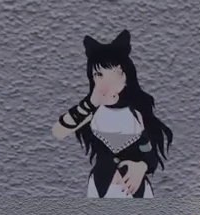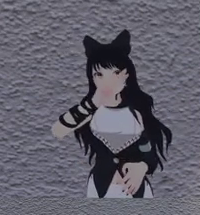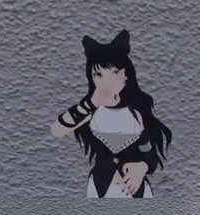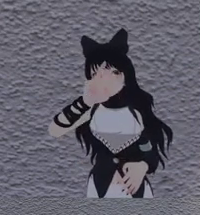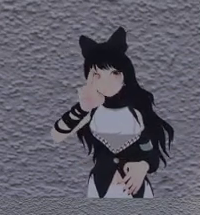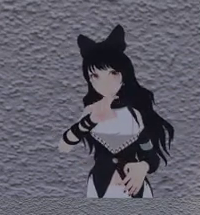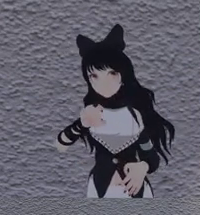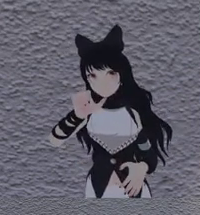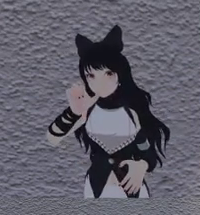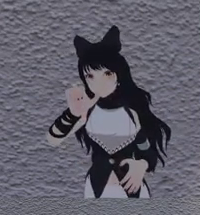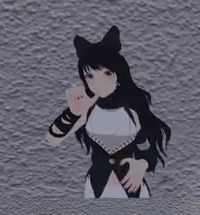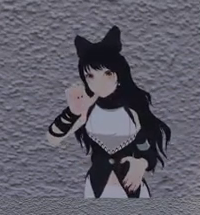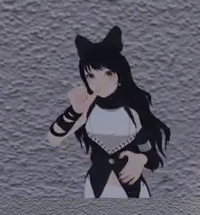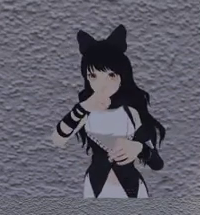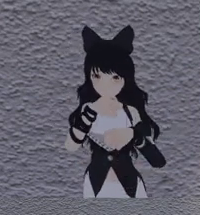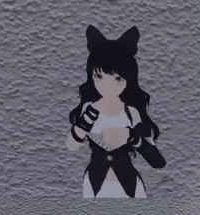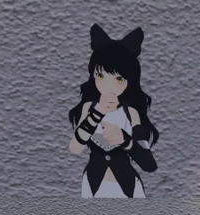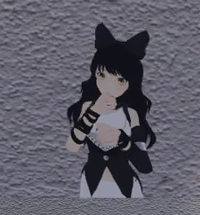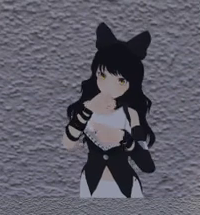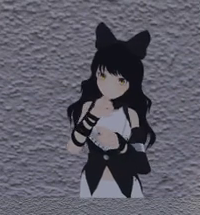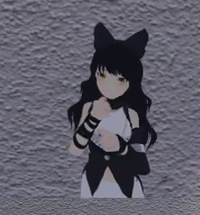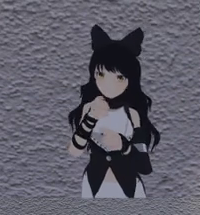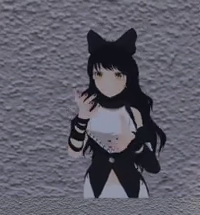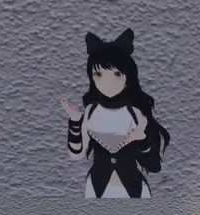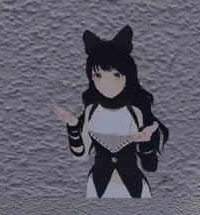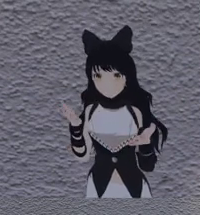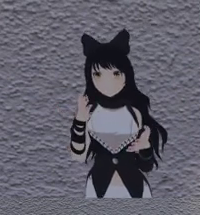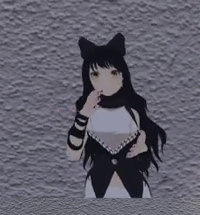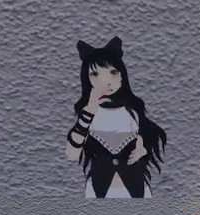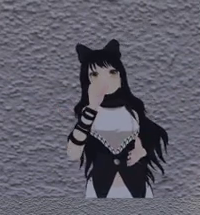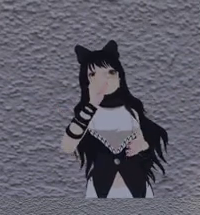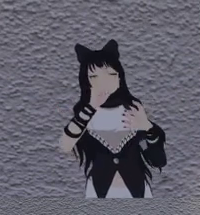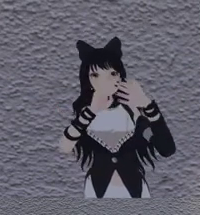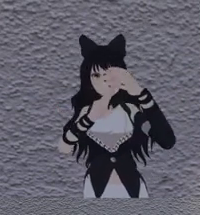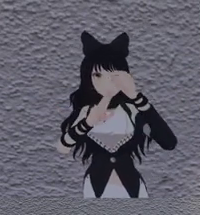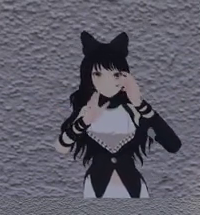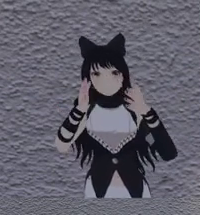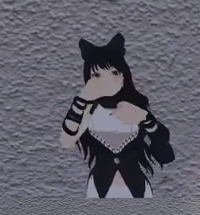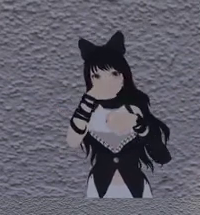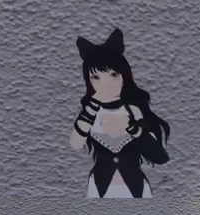pizza. Pizza. Just like that. I made pizza.